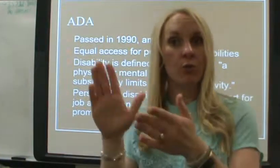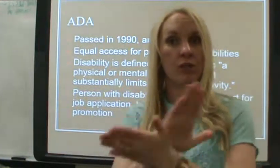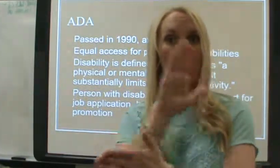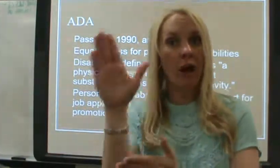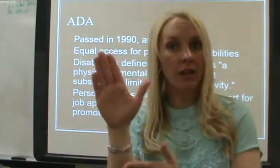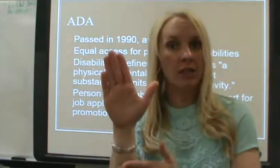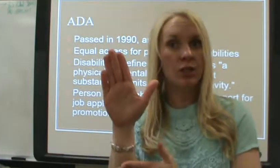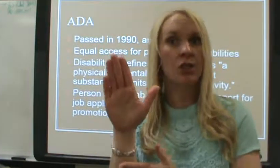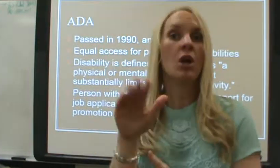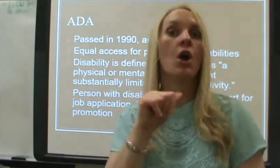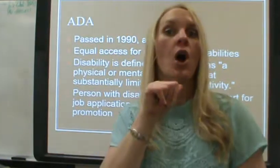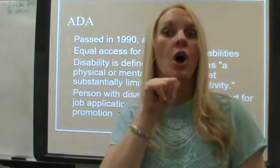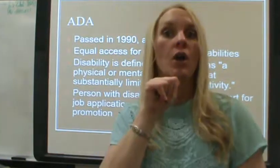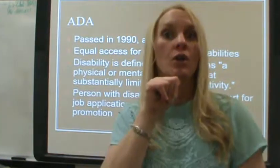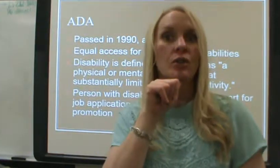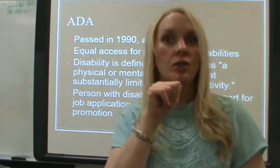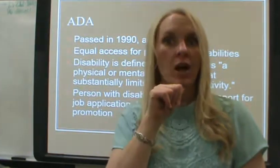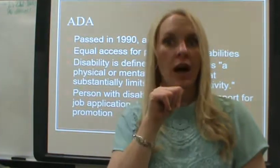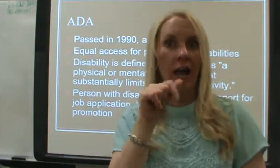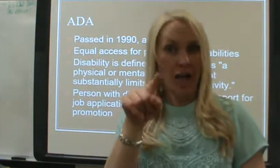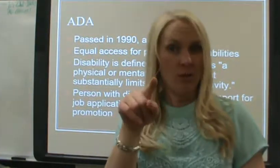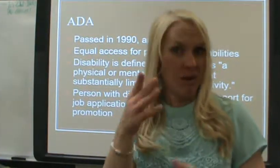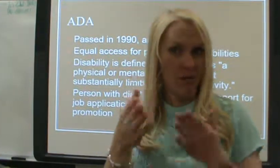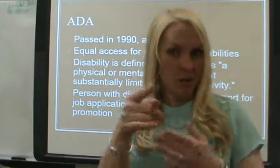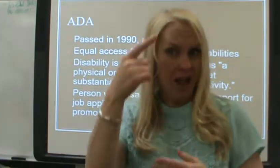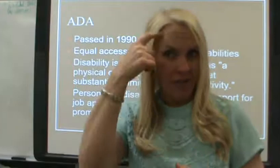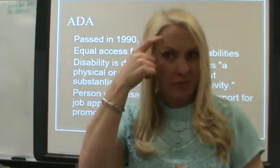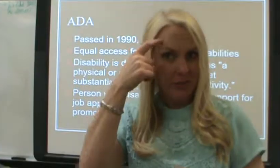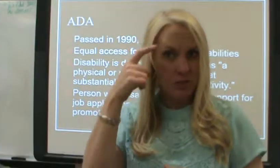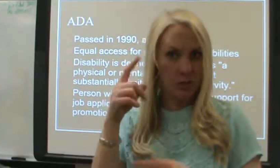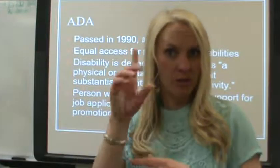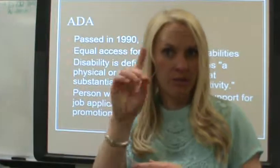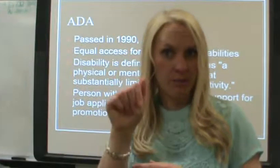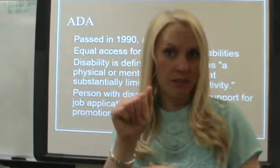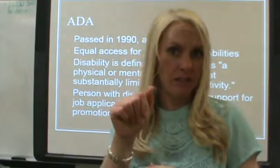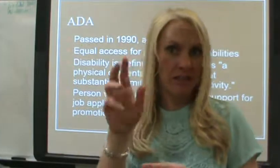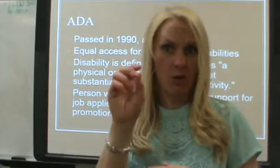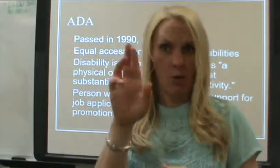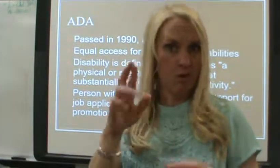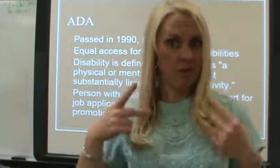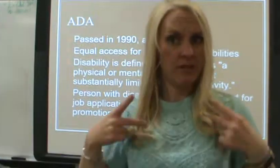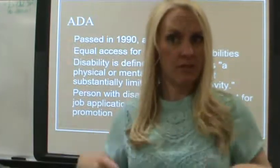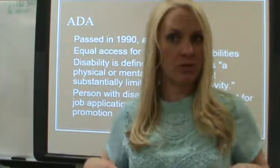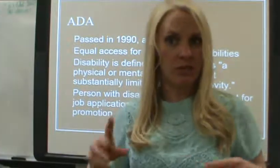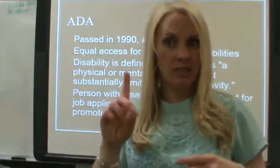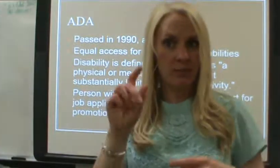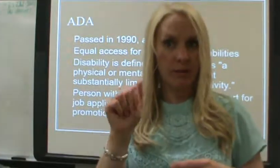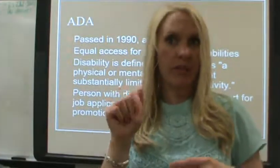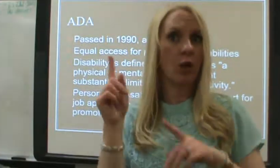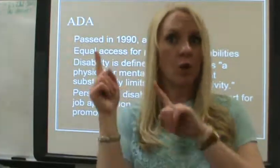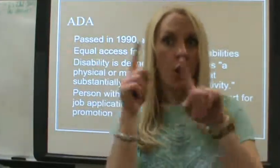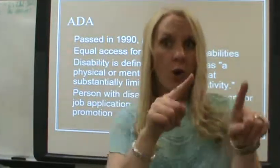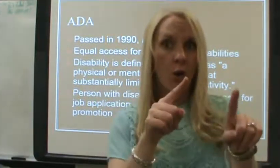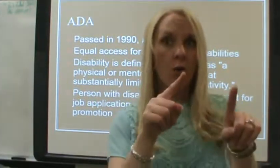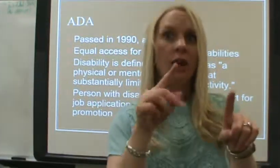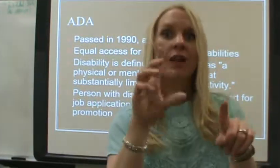to college, and maybe you have a mental disability or a physical disability, go to